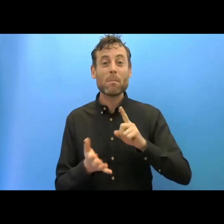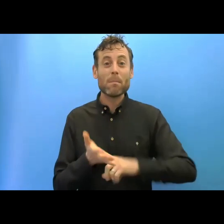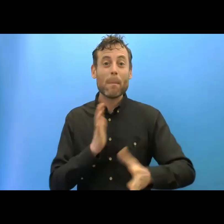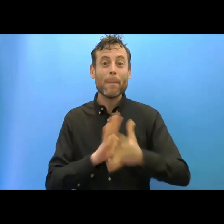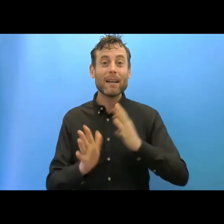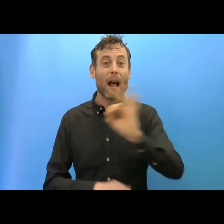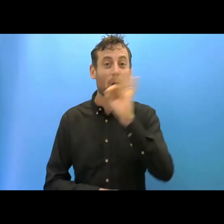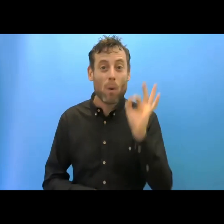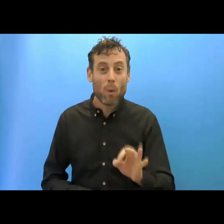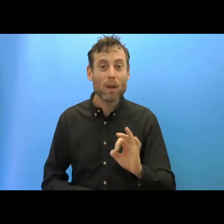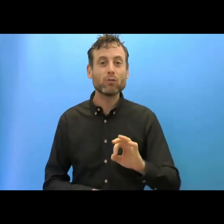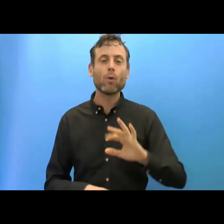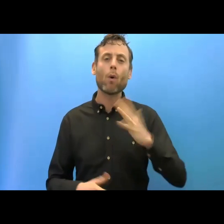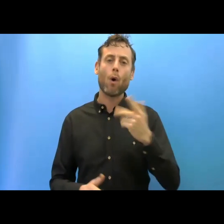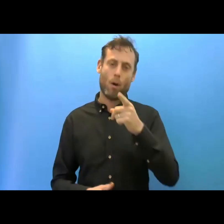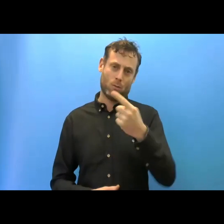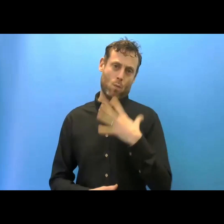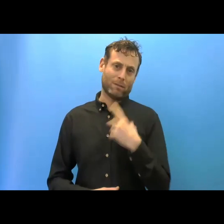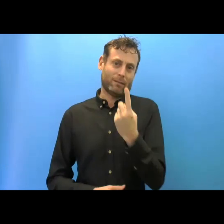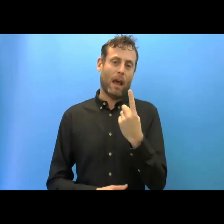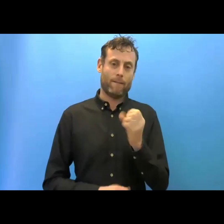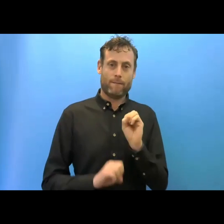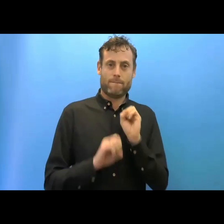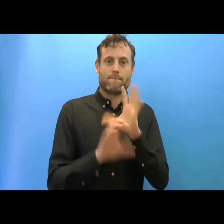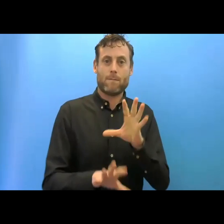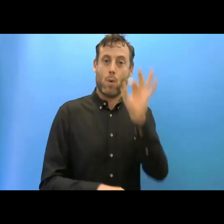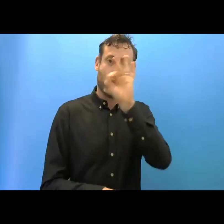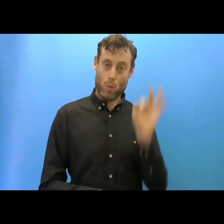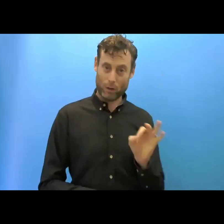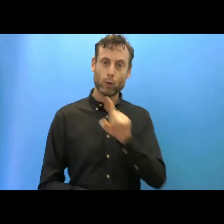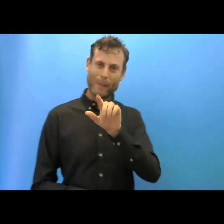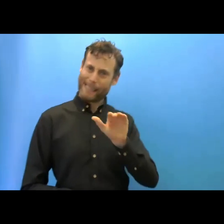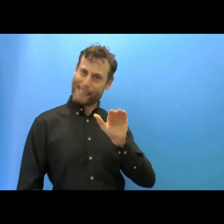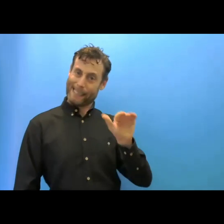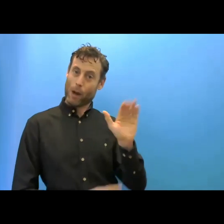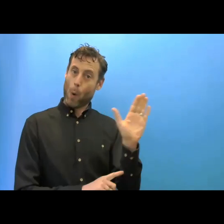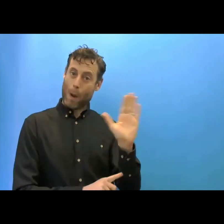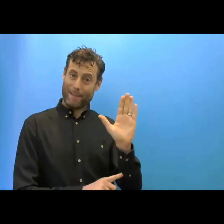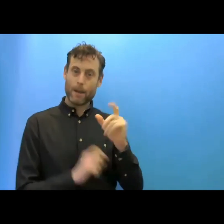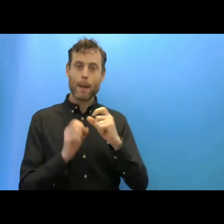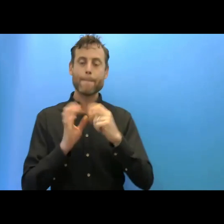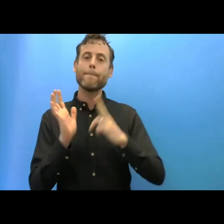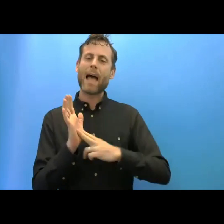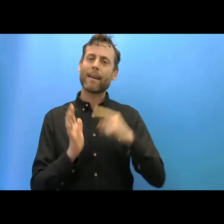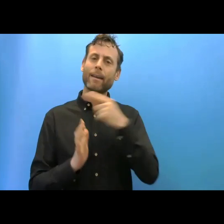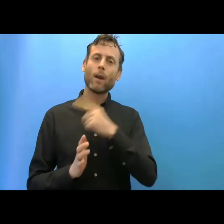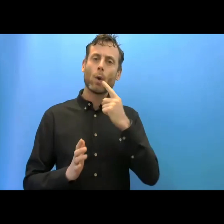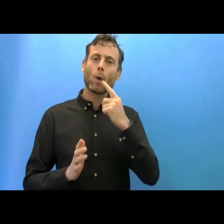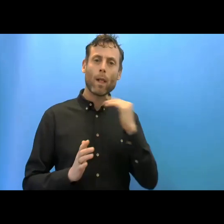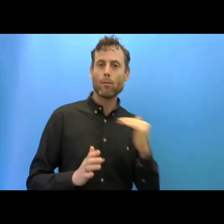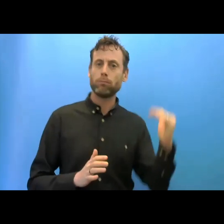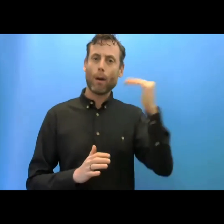person, click the wave button and then Ben will let you in and you can ask them yourself. Anyway, that's enough from me again. It's